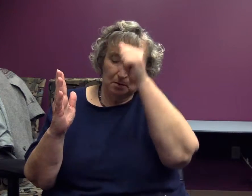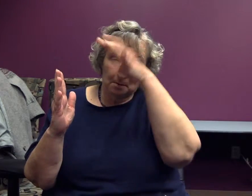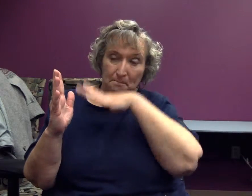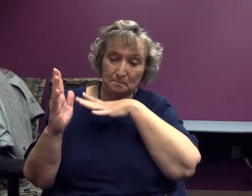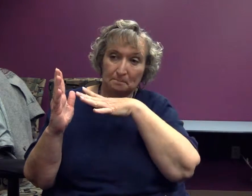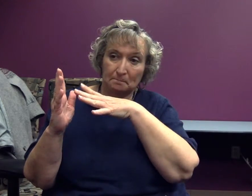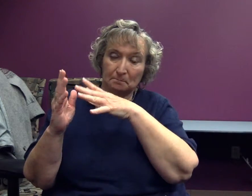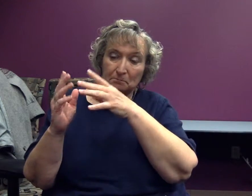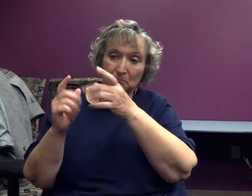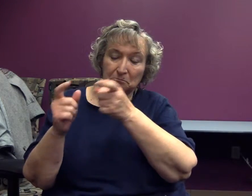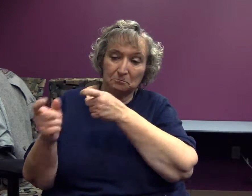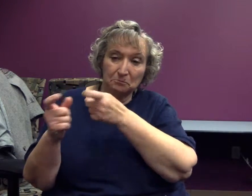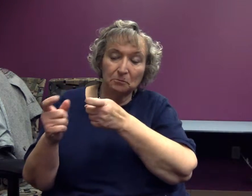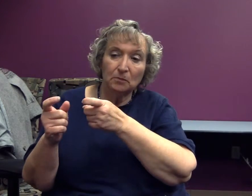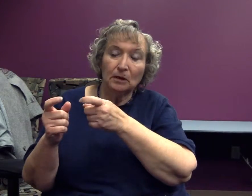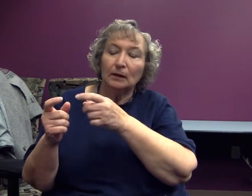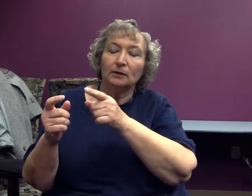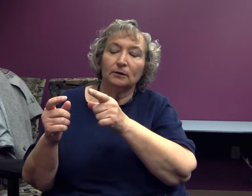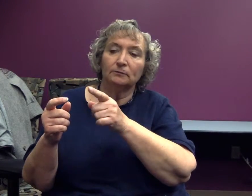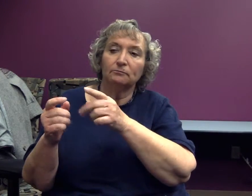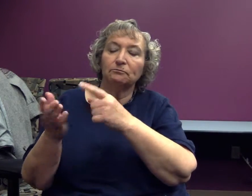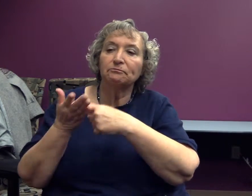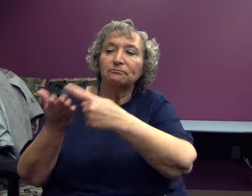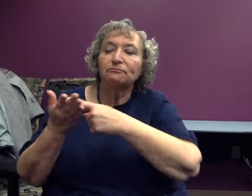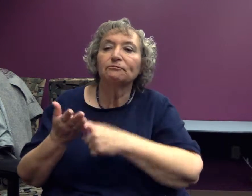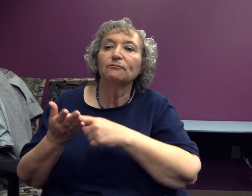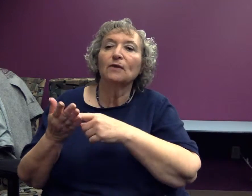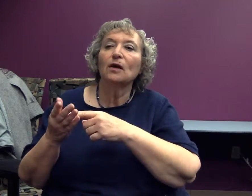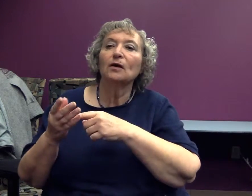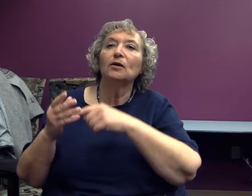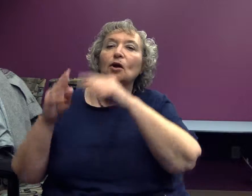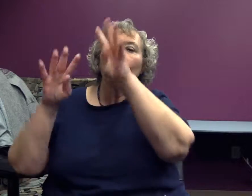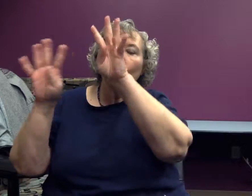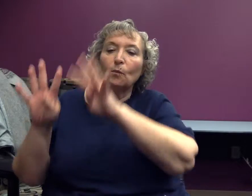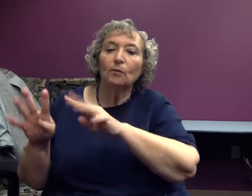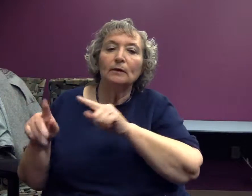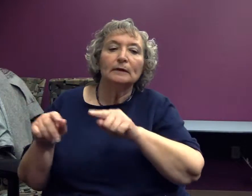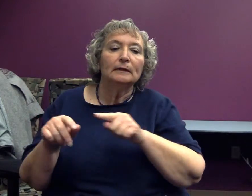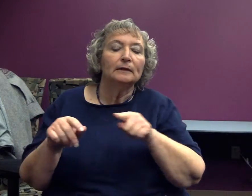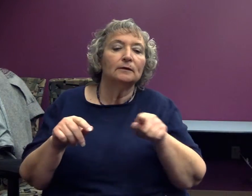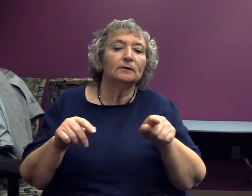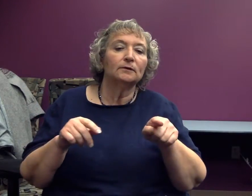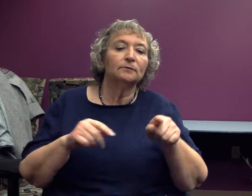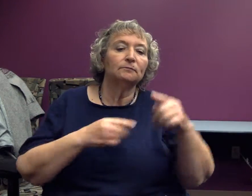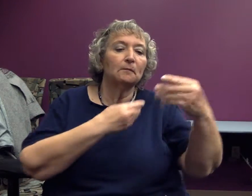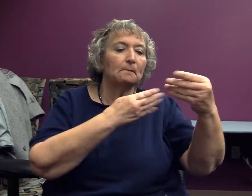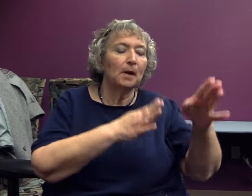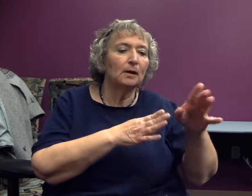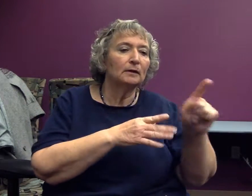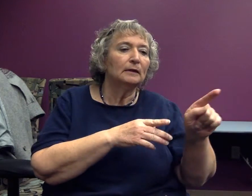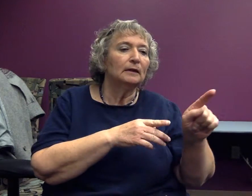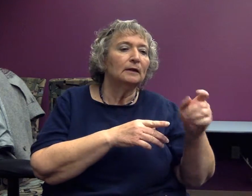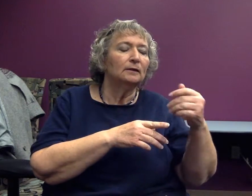chart, it says that if I have this box of air at 80 degrees, it will hold